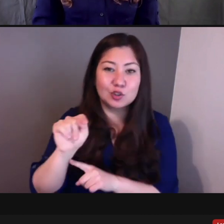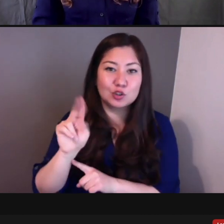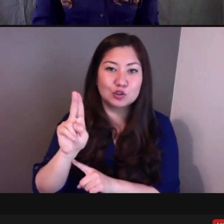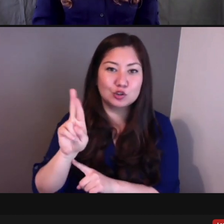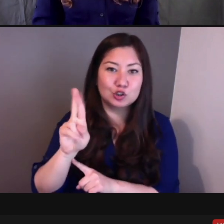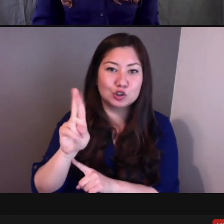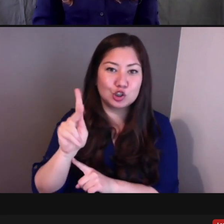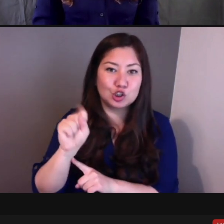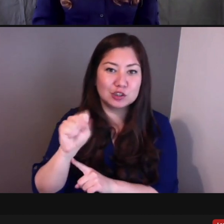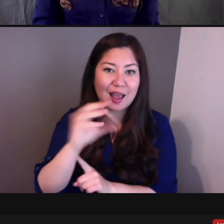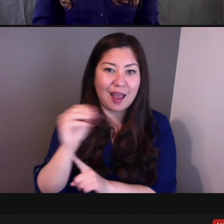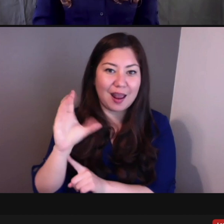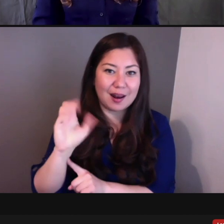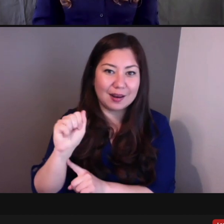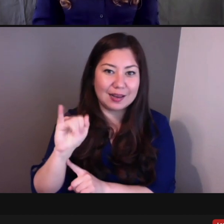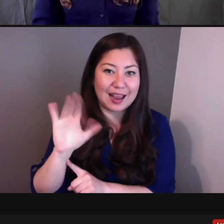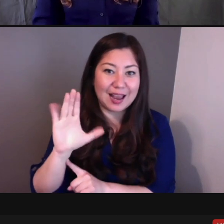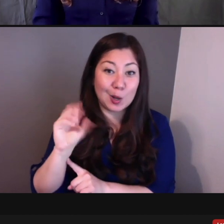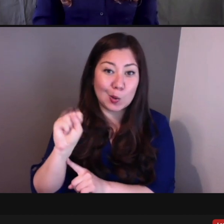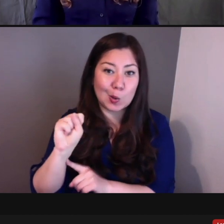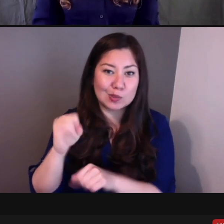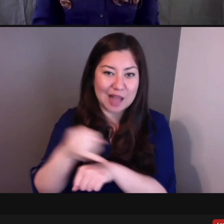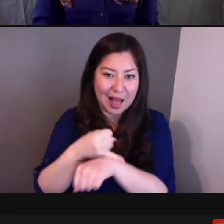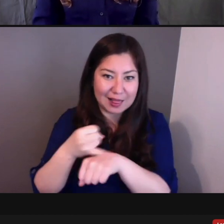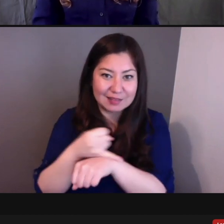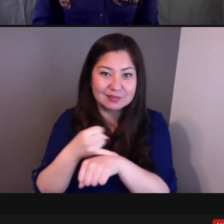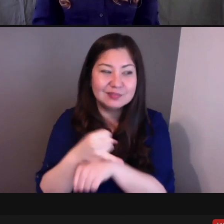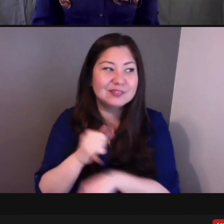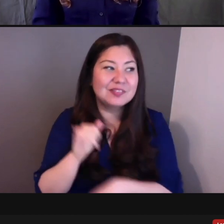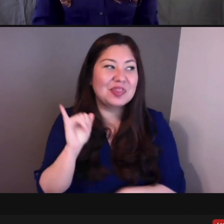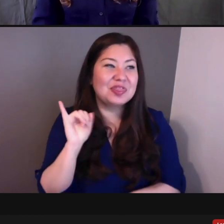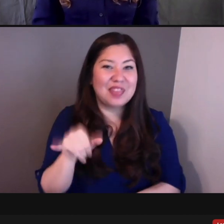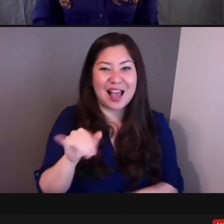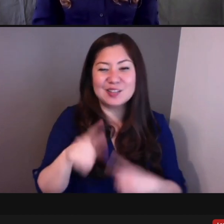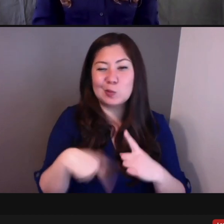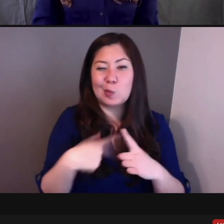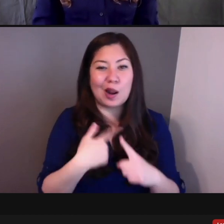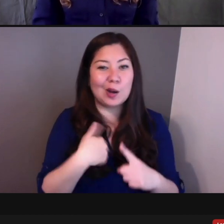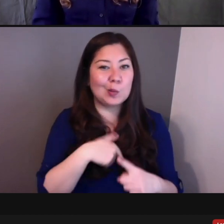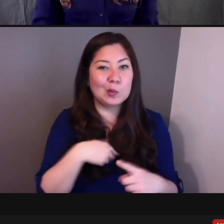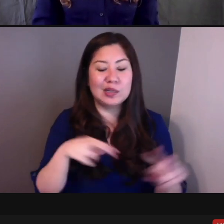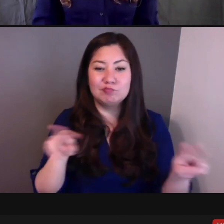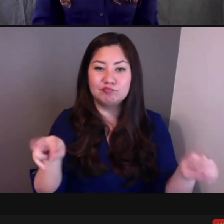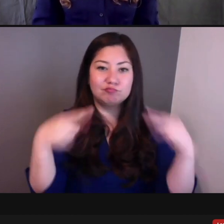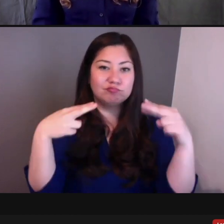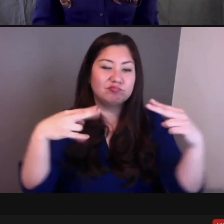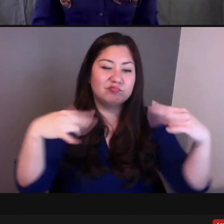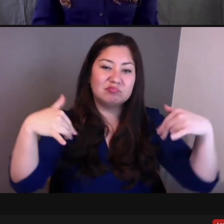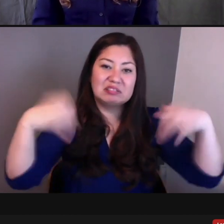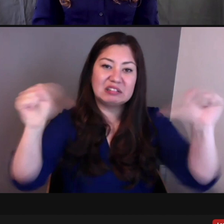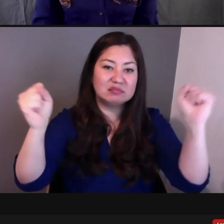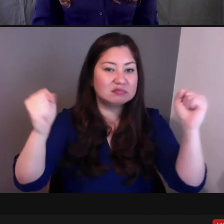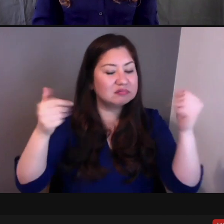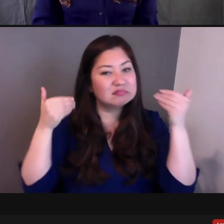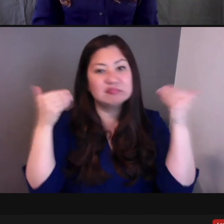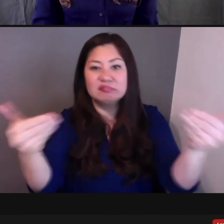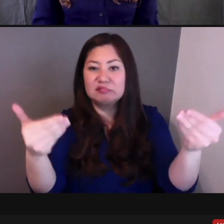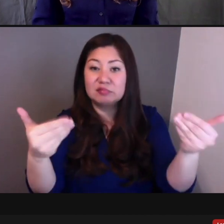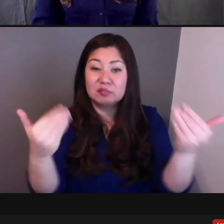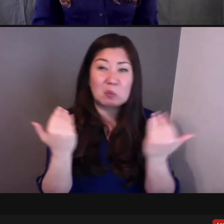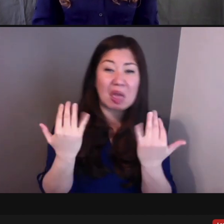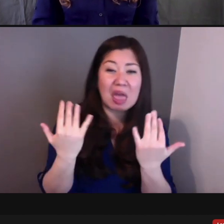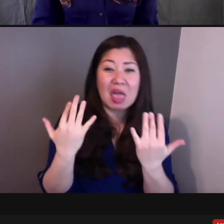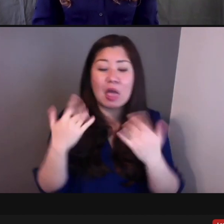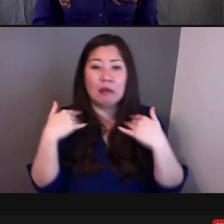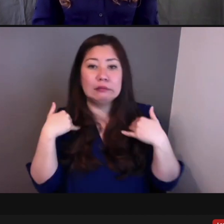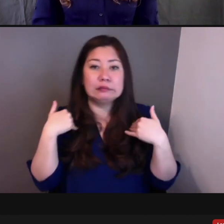Yes, for that entire week of discussion and how our ideas were, what we were envisioning and what we were hoping to